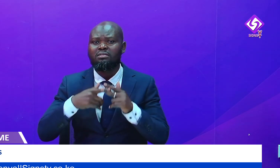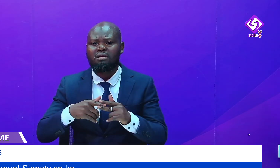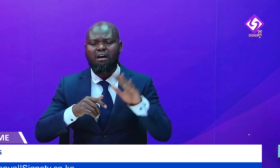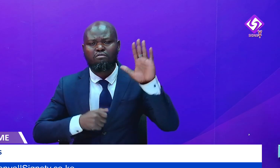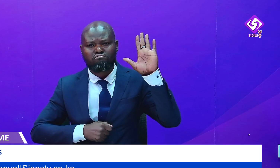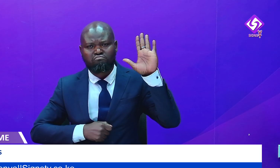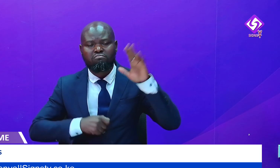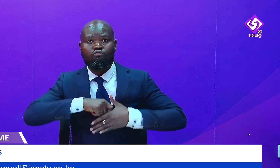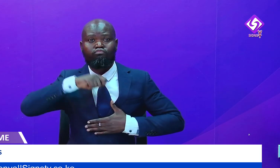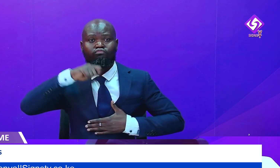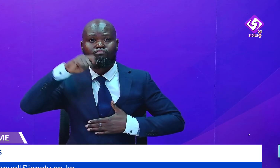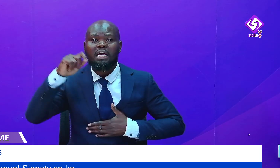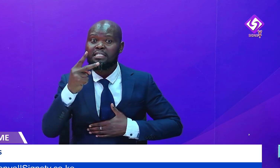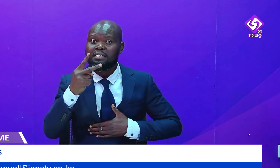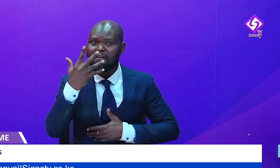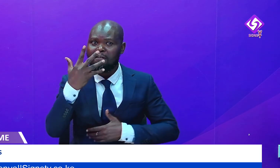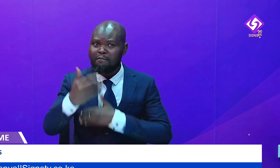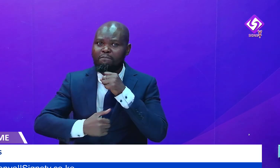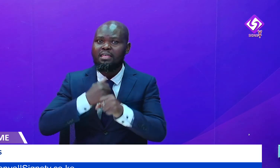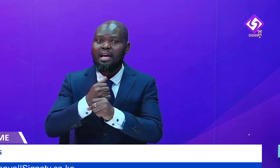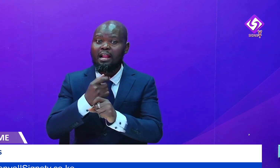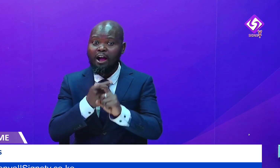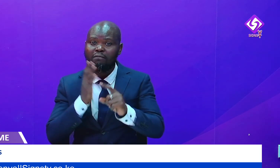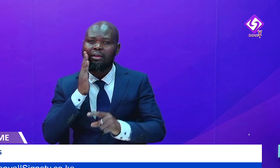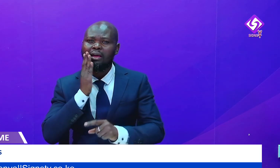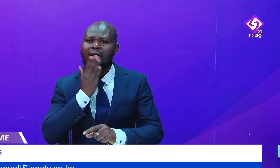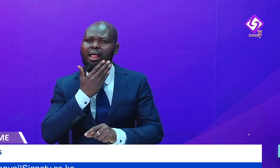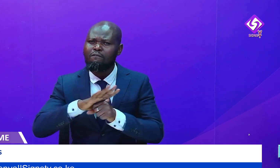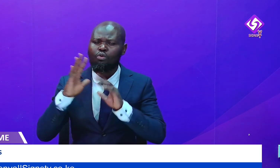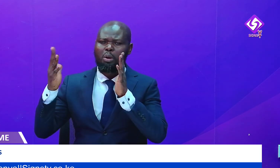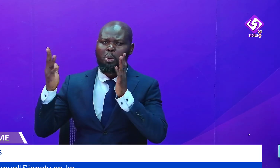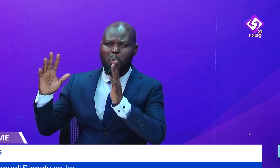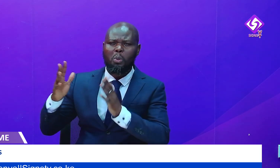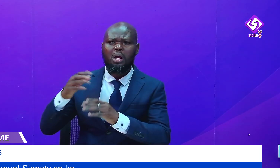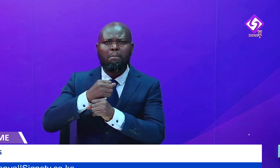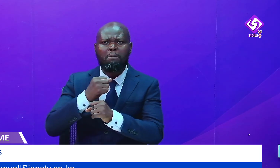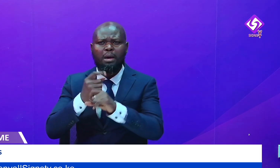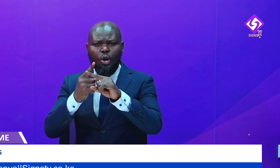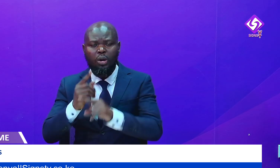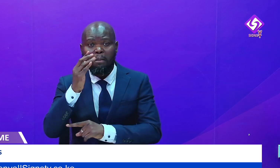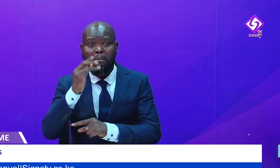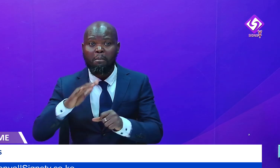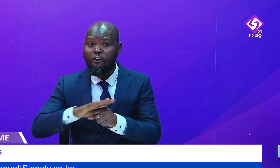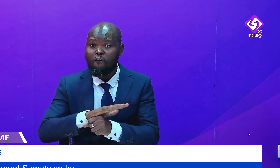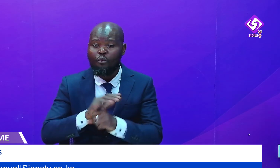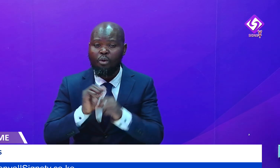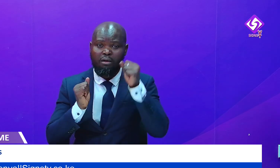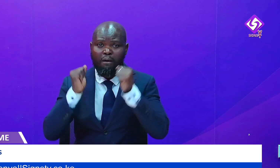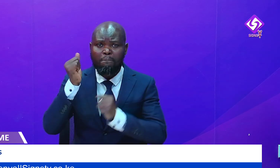Zanzibar President Dr. Hussein Ali Mwinyi has been sworn in for a second 5-year term in a colorful ceremony